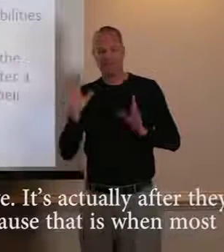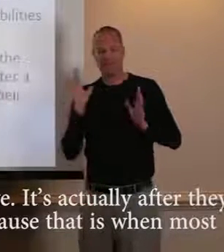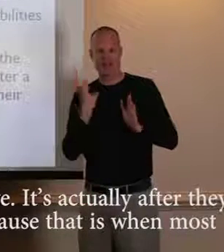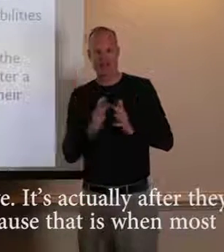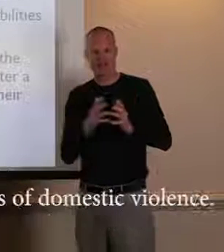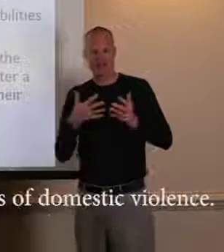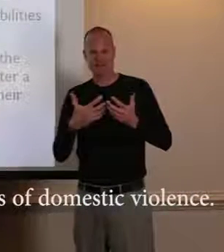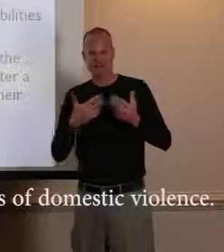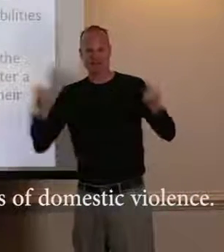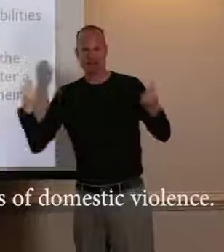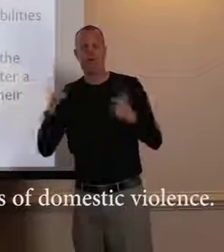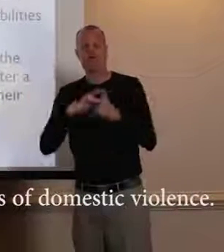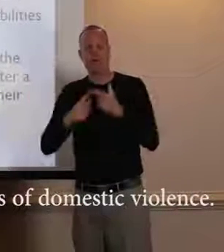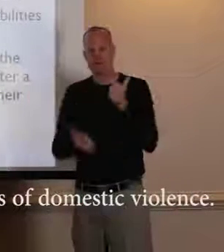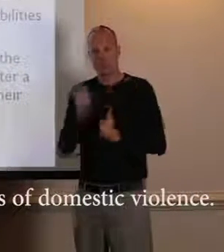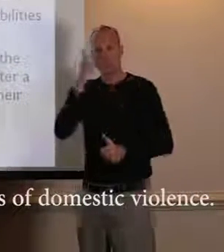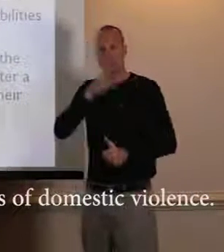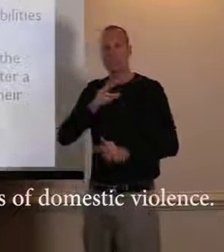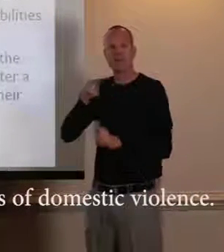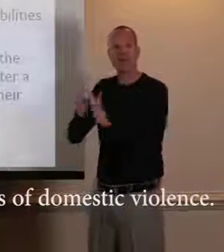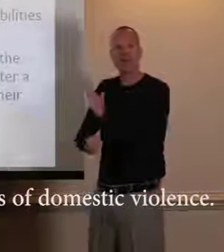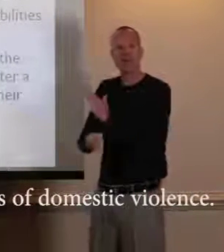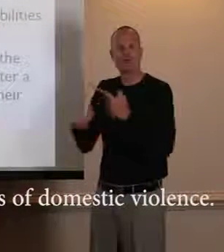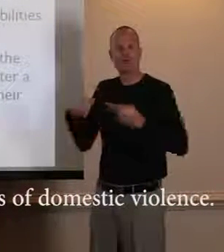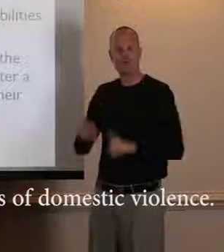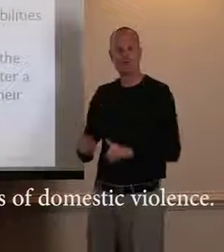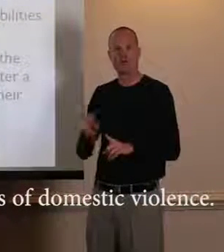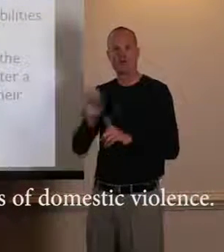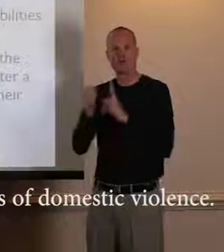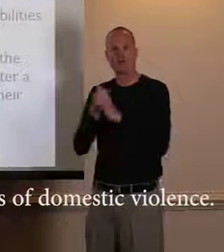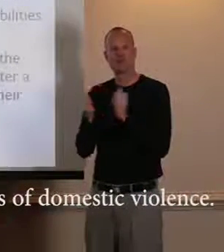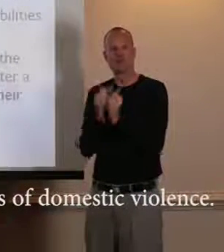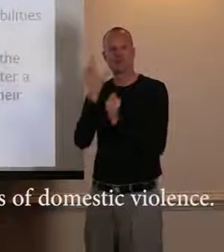when most women are killed in situations of domestic violence.